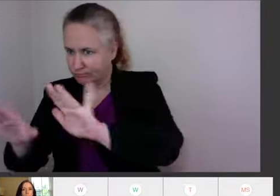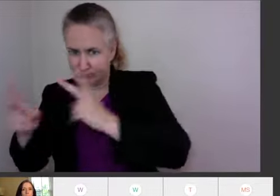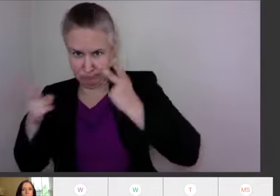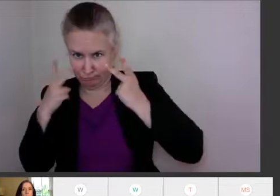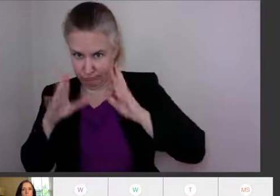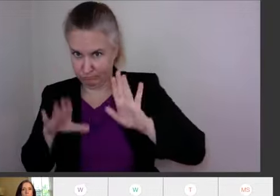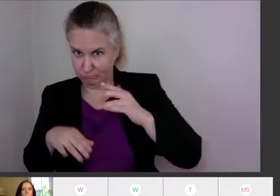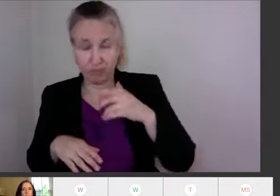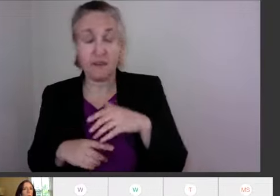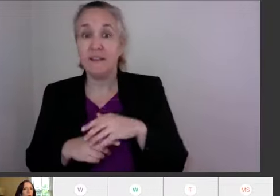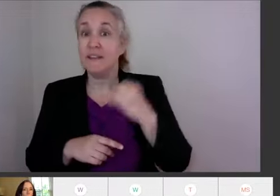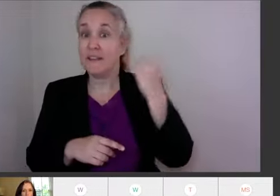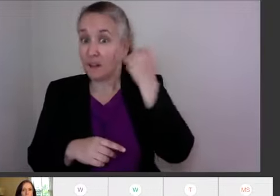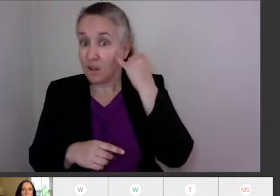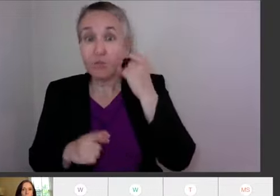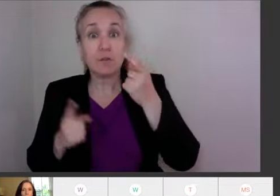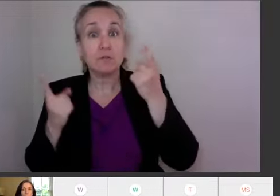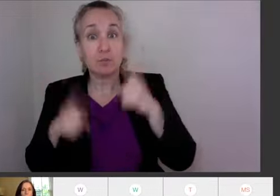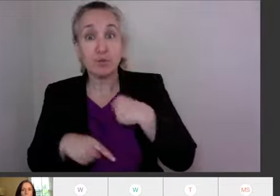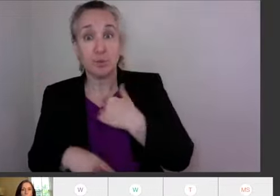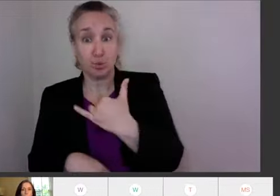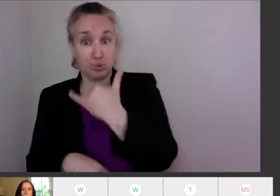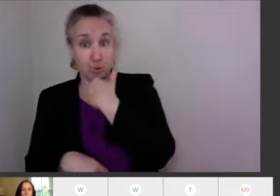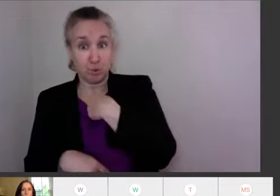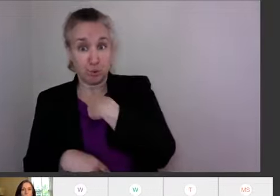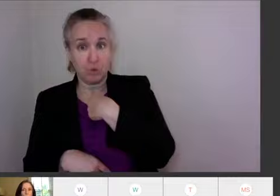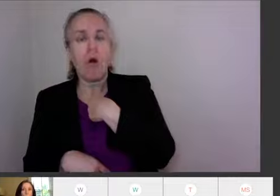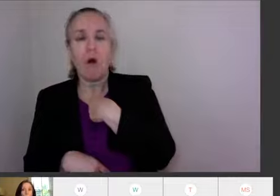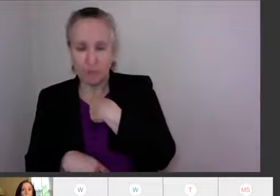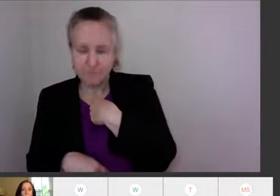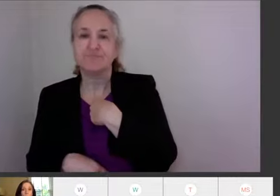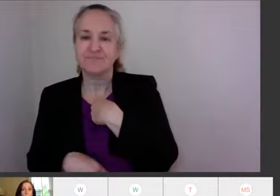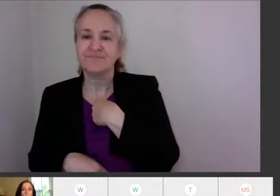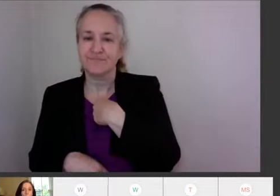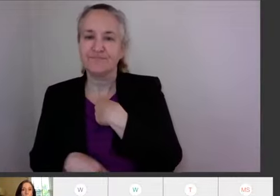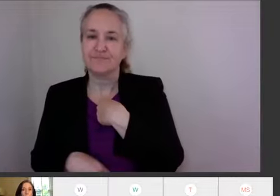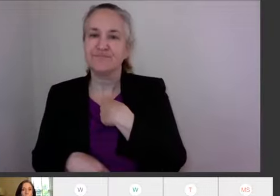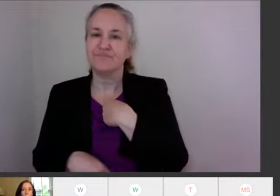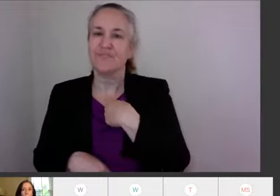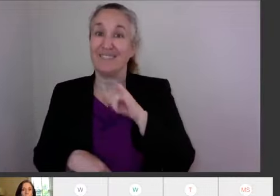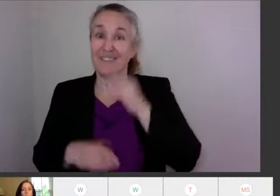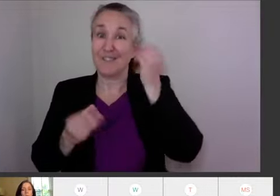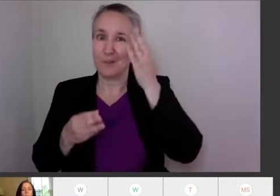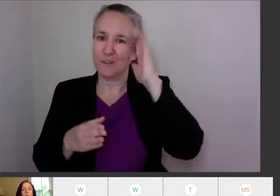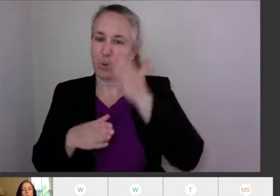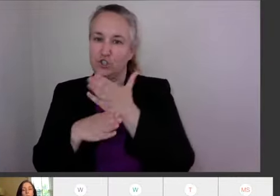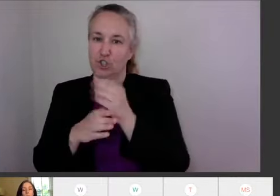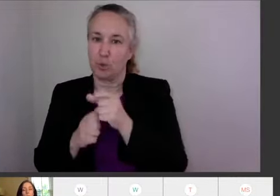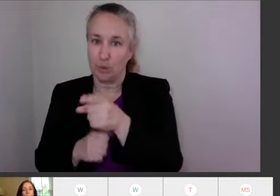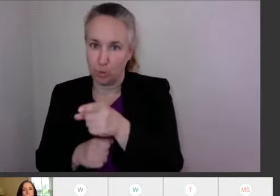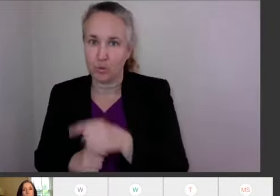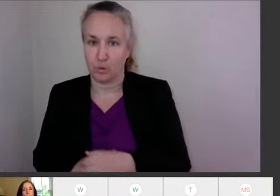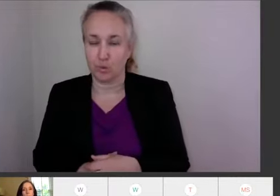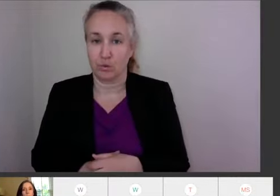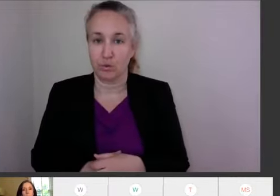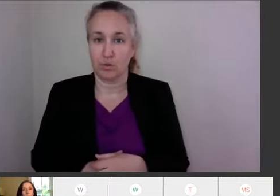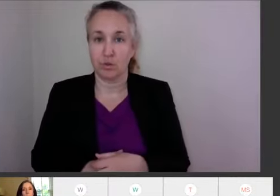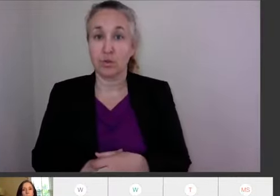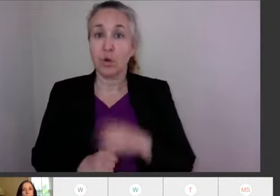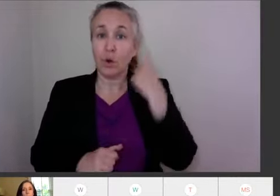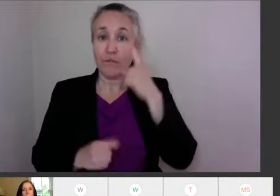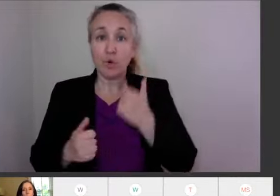And if I am incorrect about that, then we will circle back with that information. But for